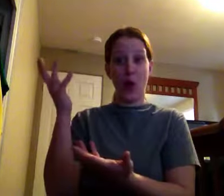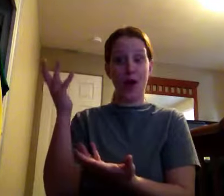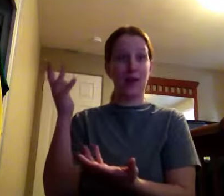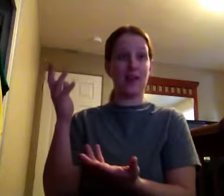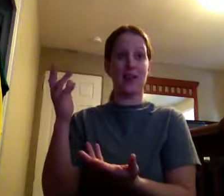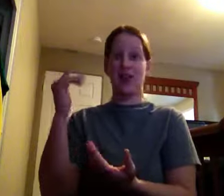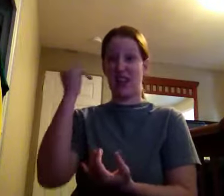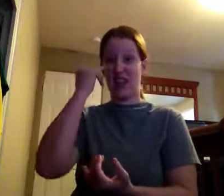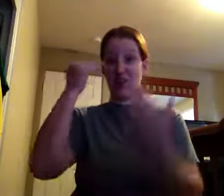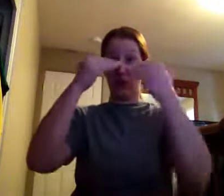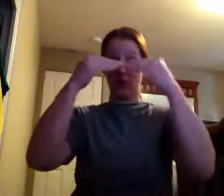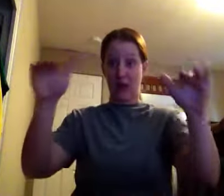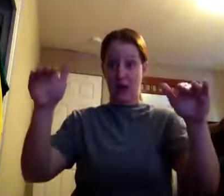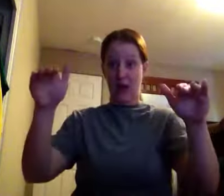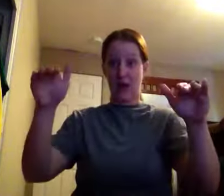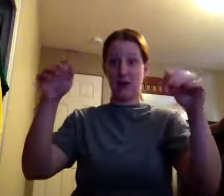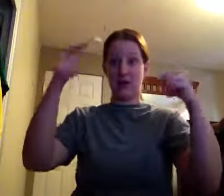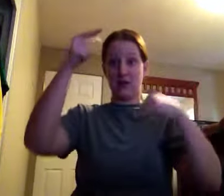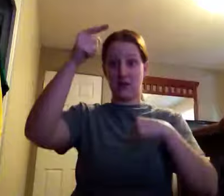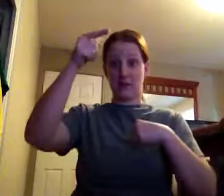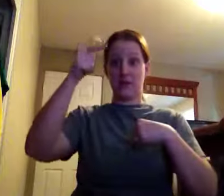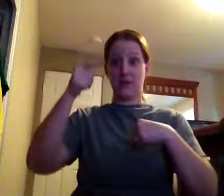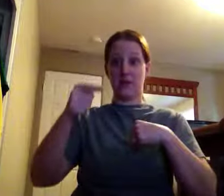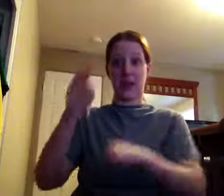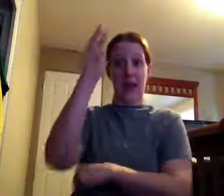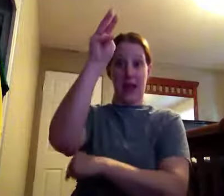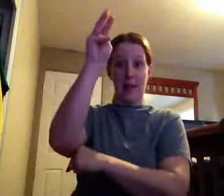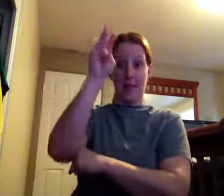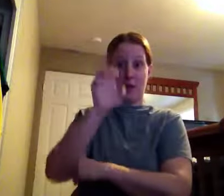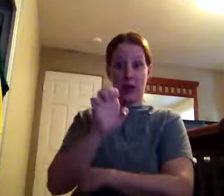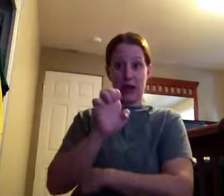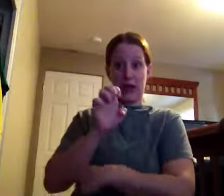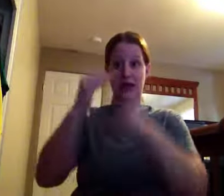2. So what does that mean? That means you take